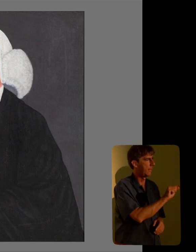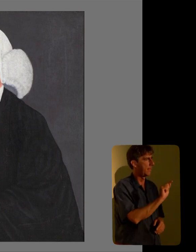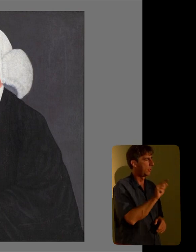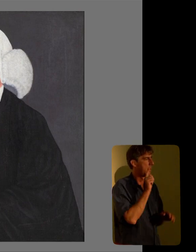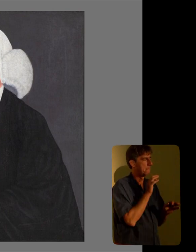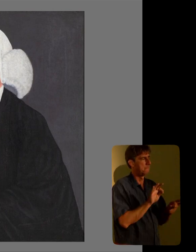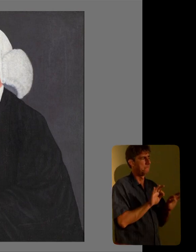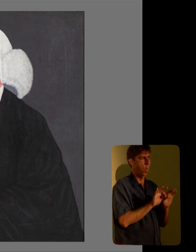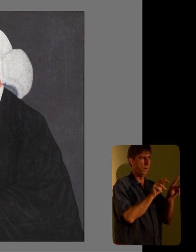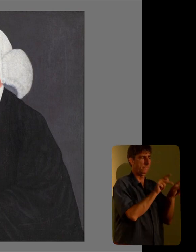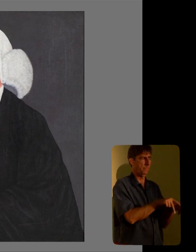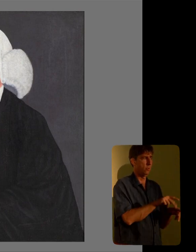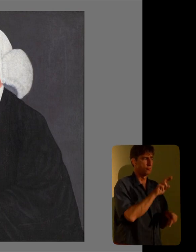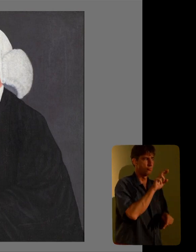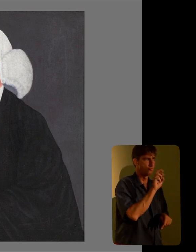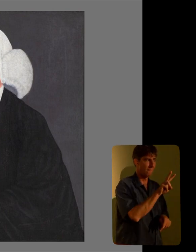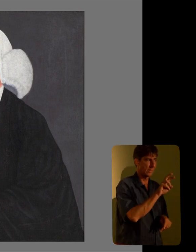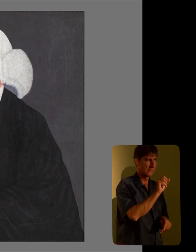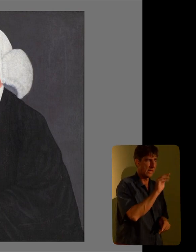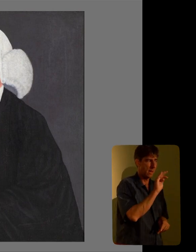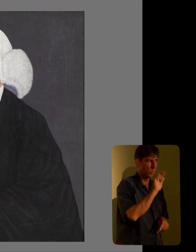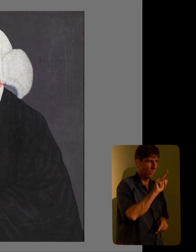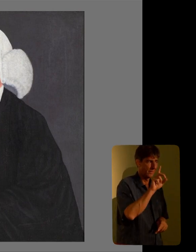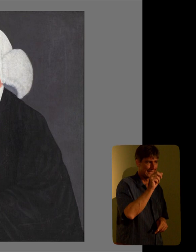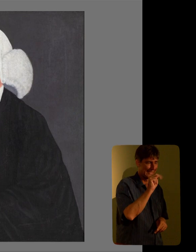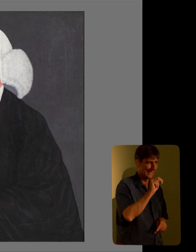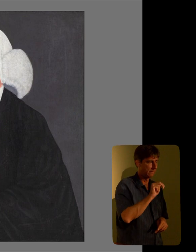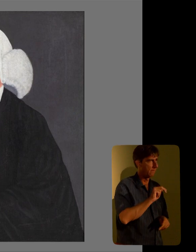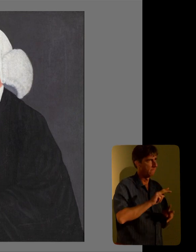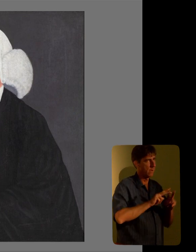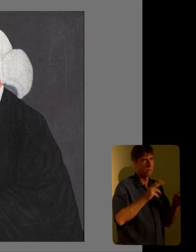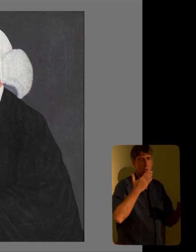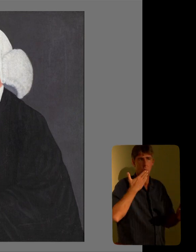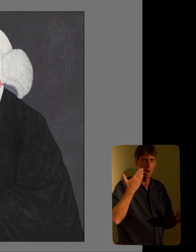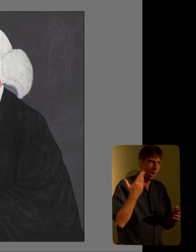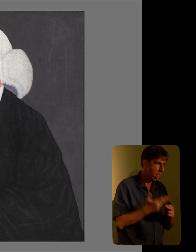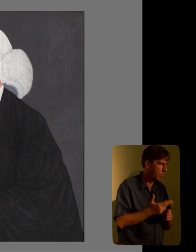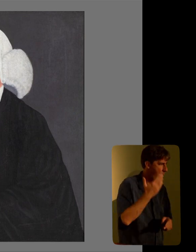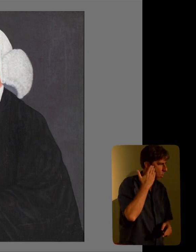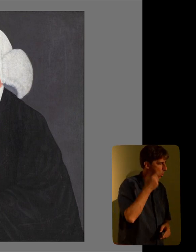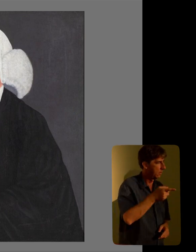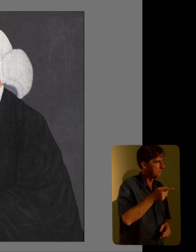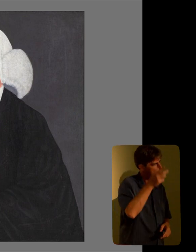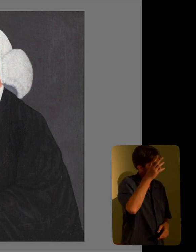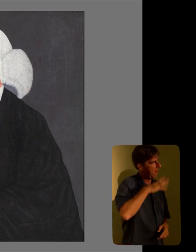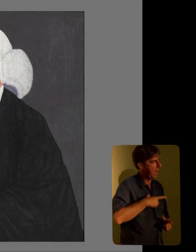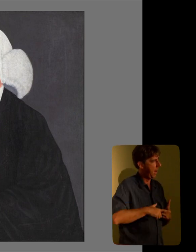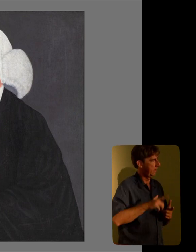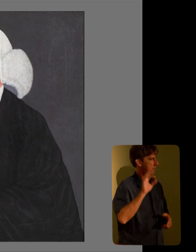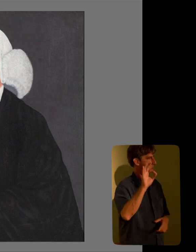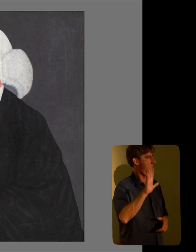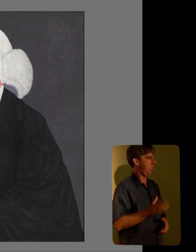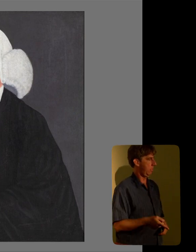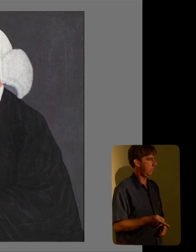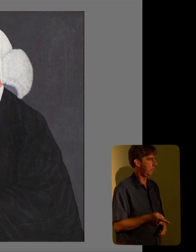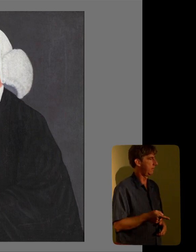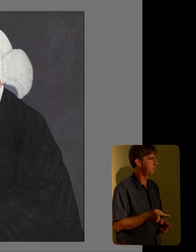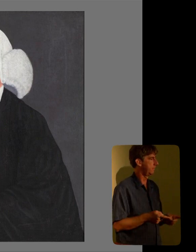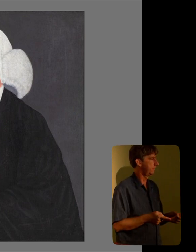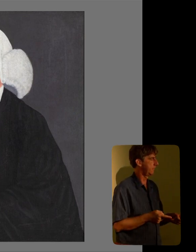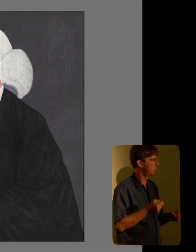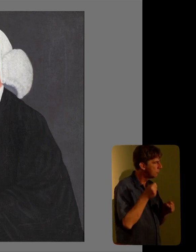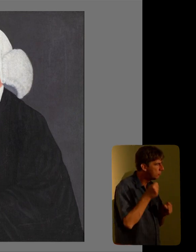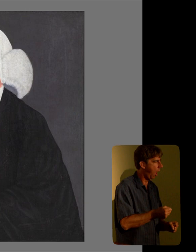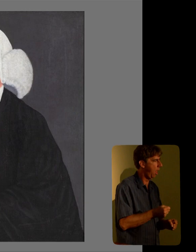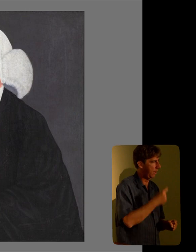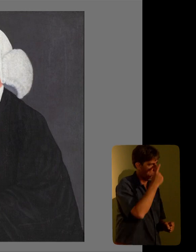subjects. Reverend Samuel Dean, very well-known man of the cloth in Portland, very solid portrait. Look at the attention paid to